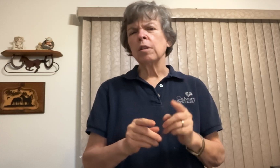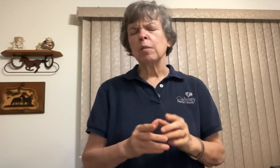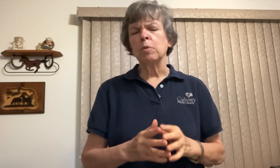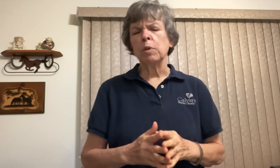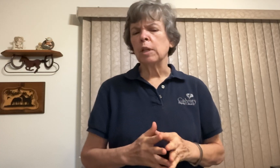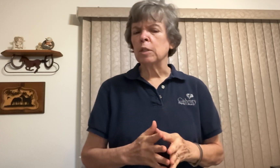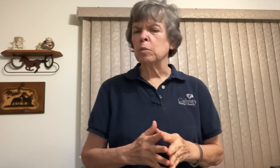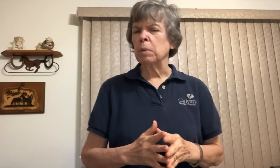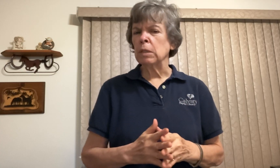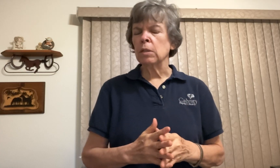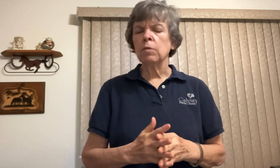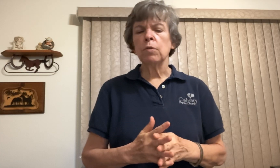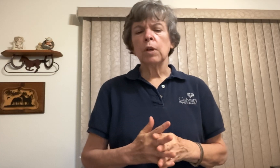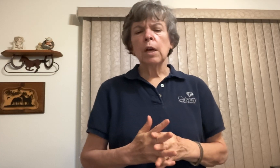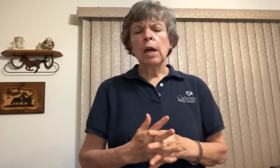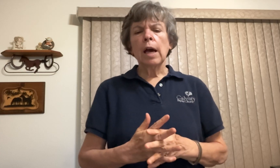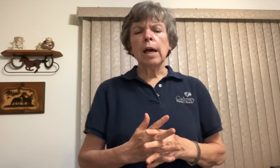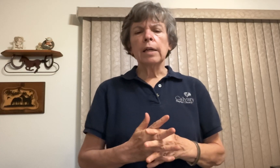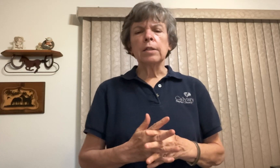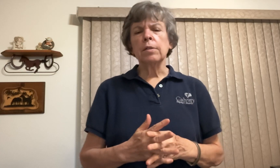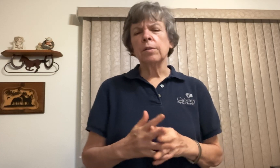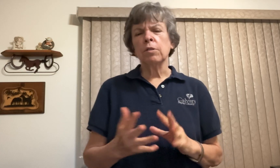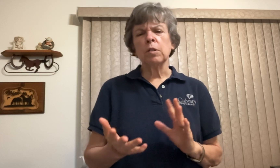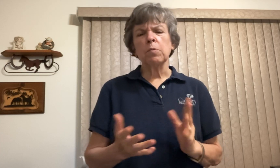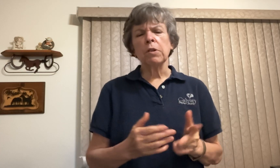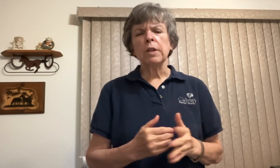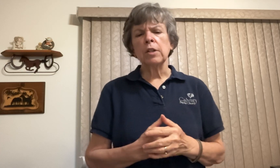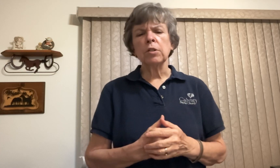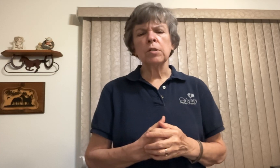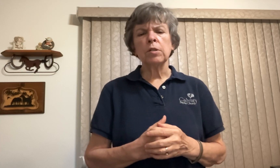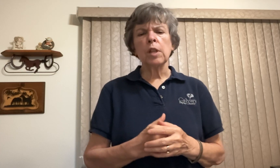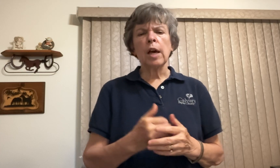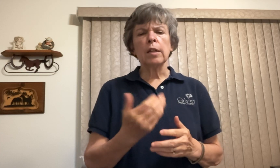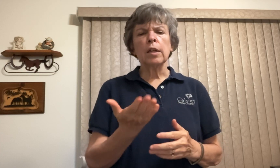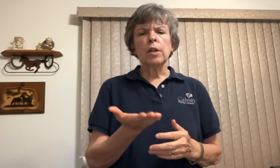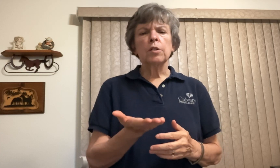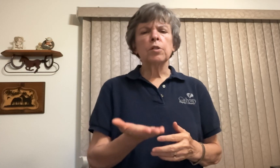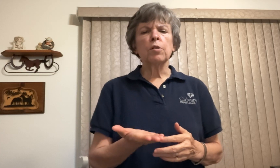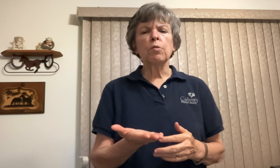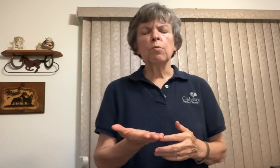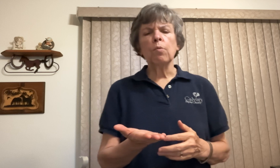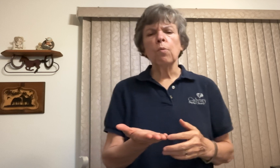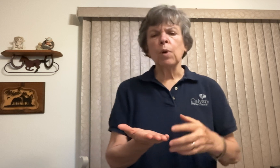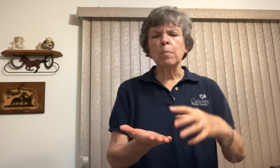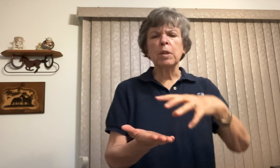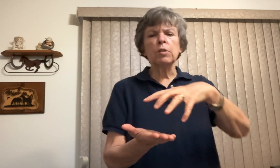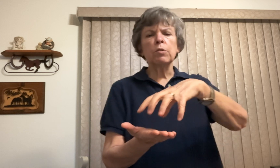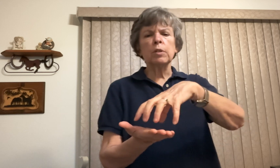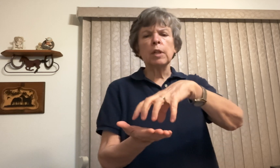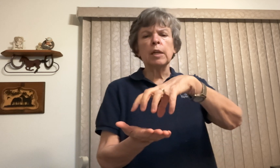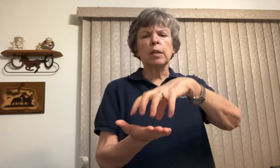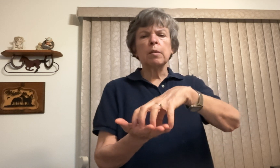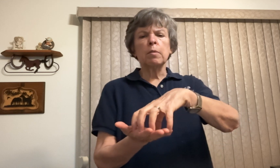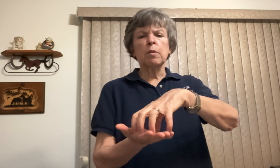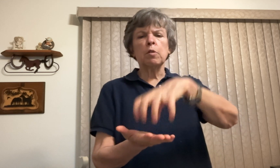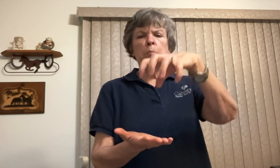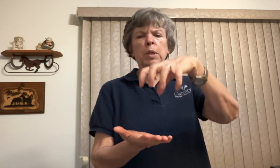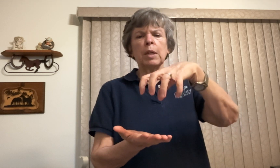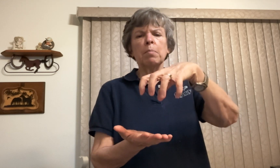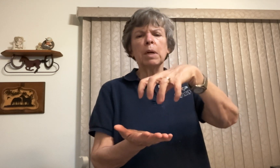I'm doing expensive, and there are some variations to that. So what I'm going to do is like pick up money,